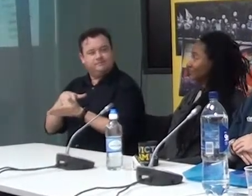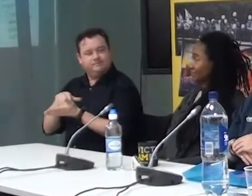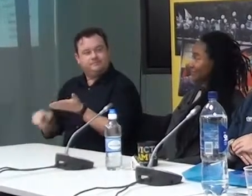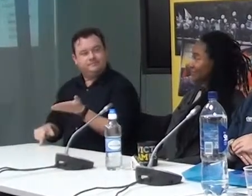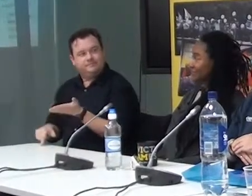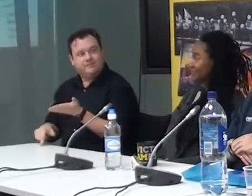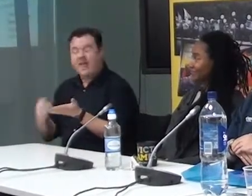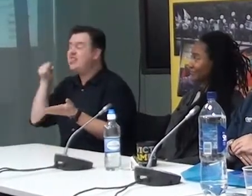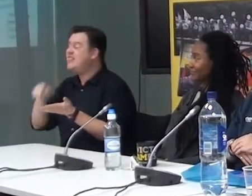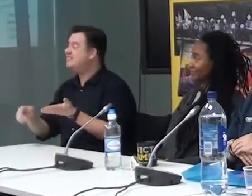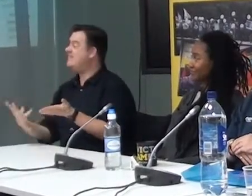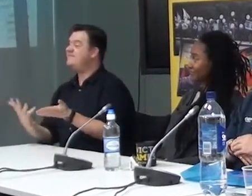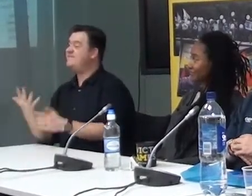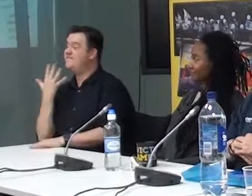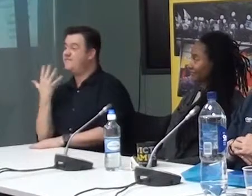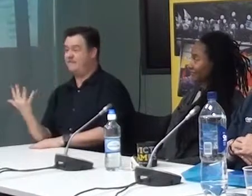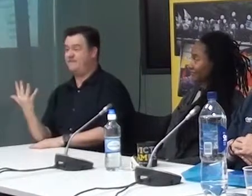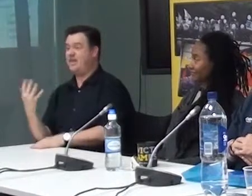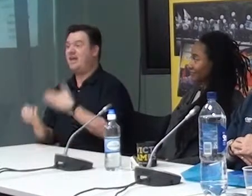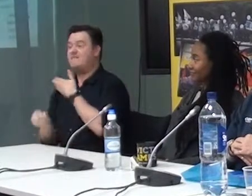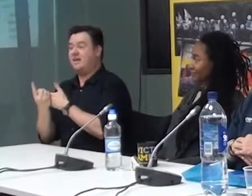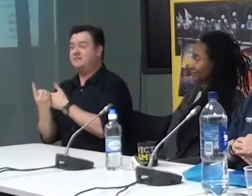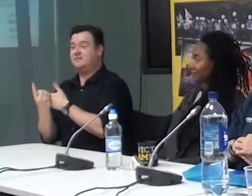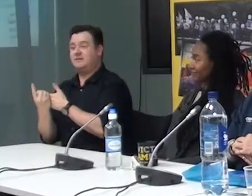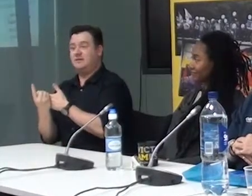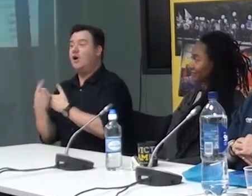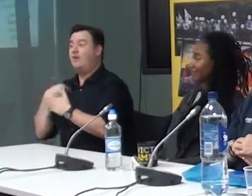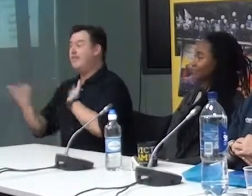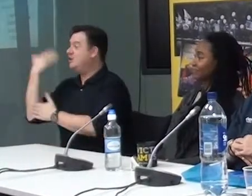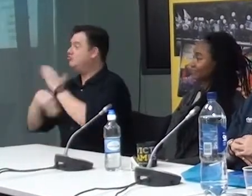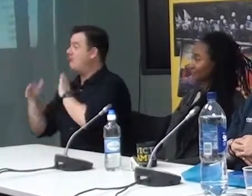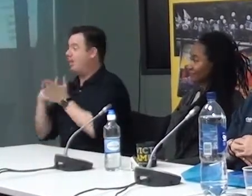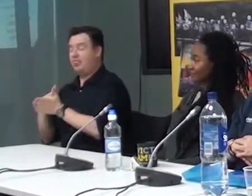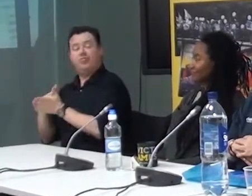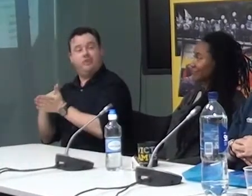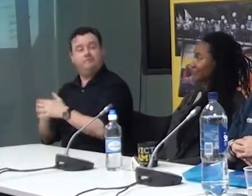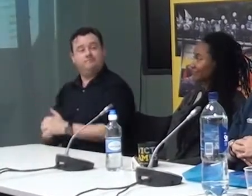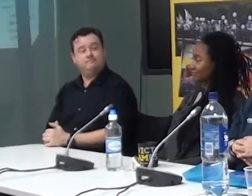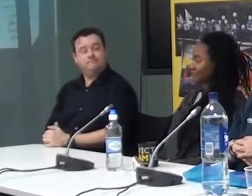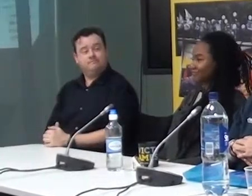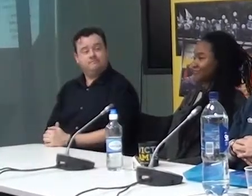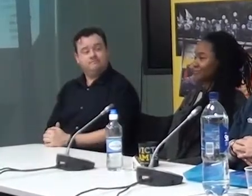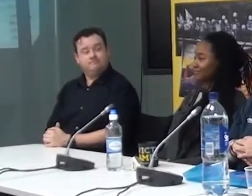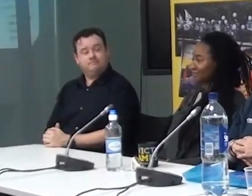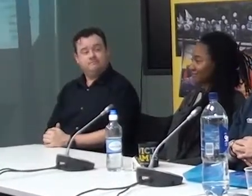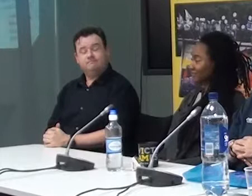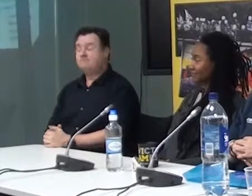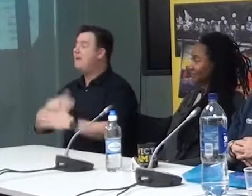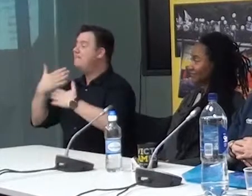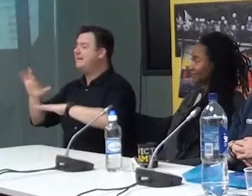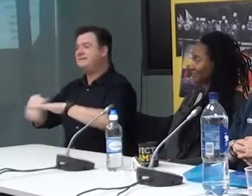is actually the fifth. This is the 5th event for the History Month, and it was set